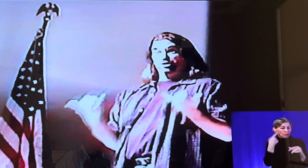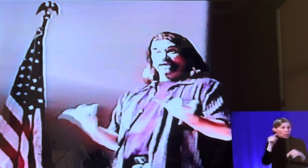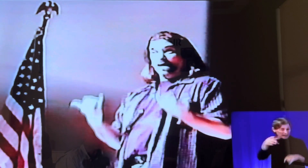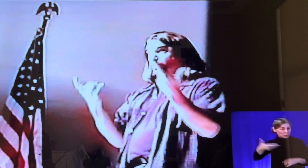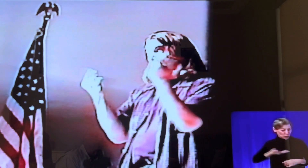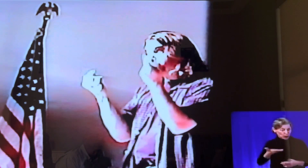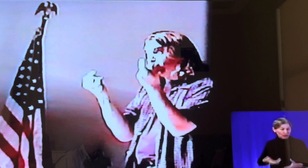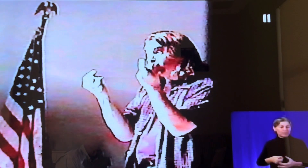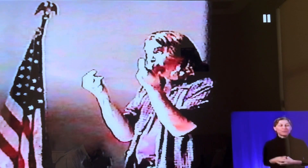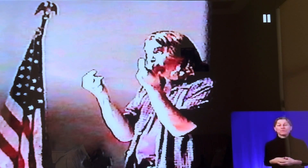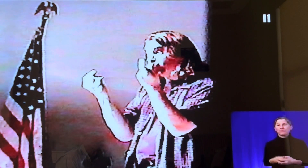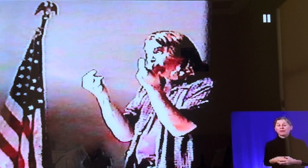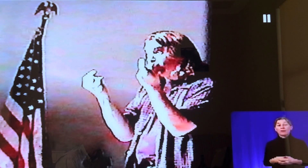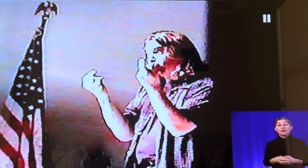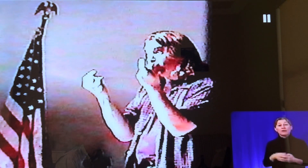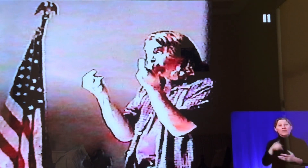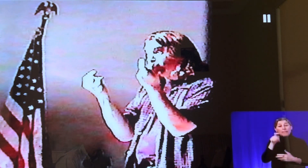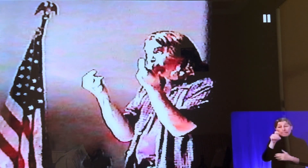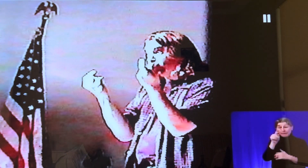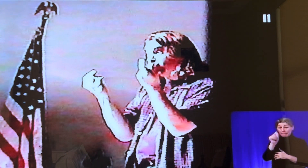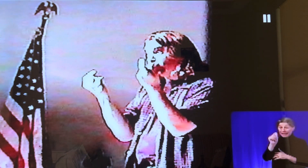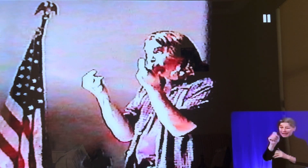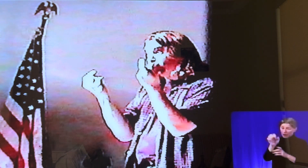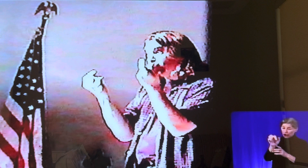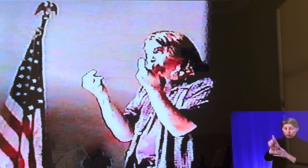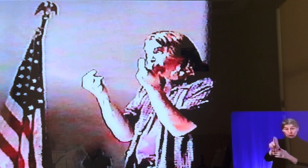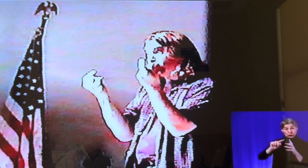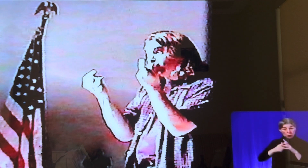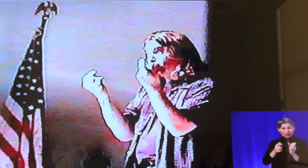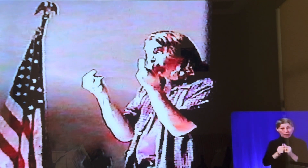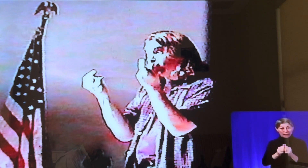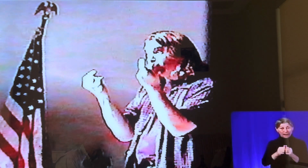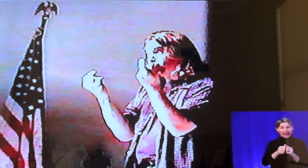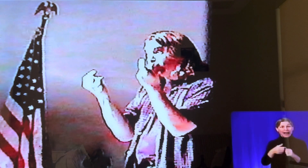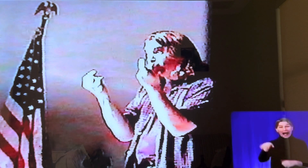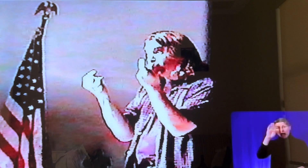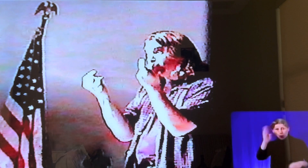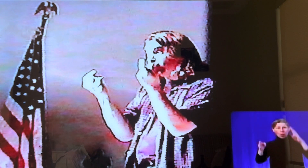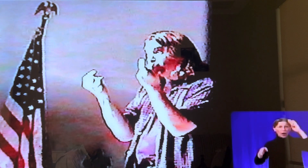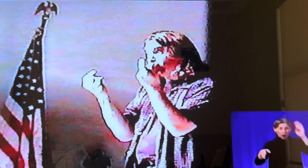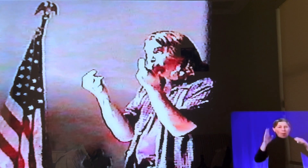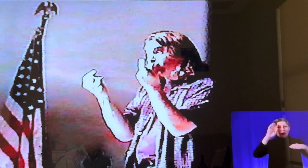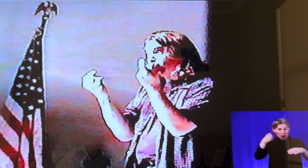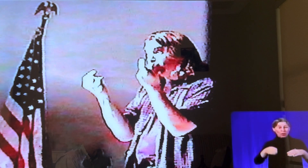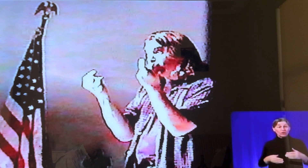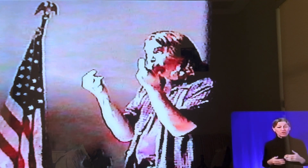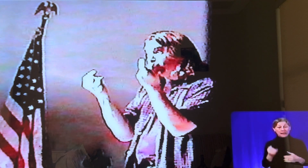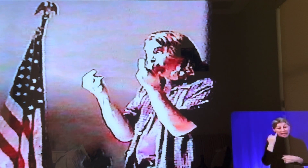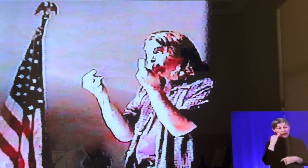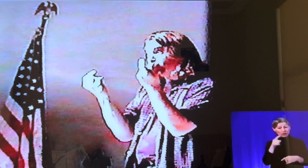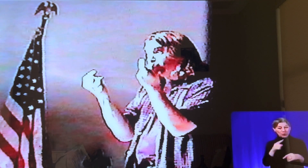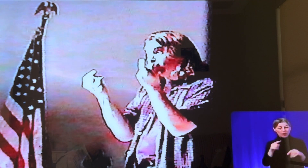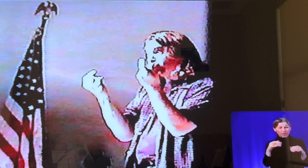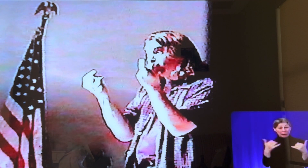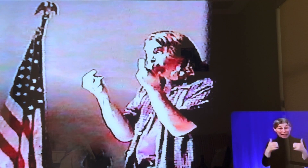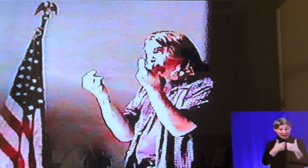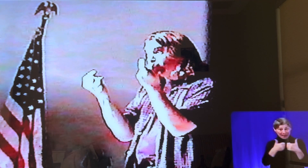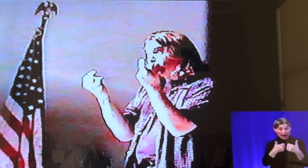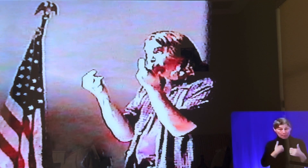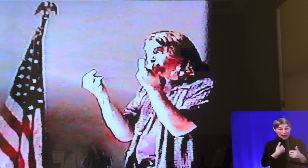He starts with, hello, hello, hello. So if you were playing that game that I was talking to you about before,